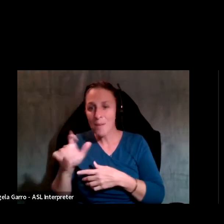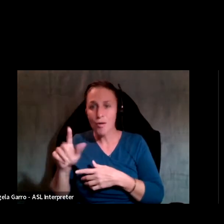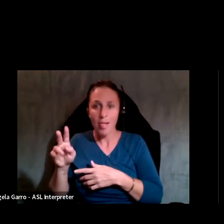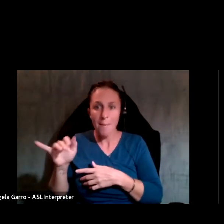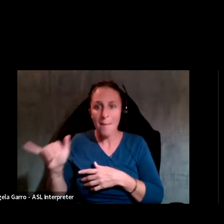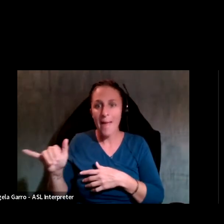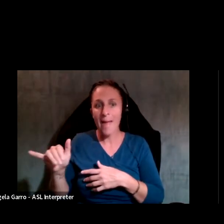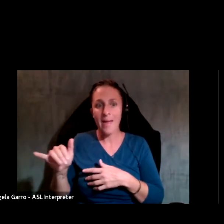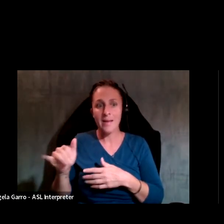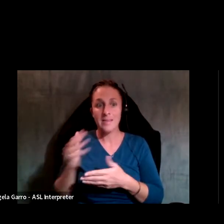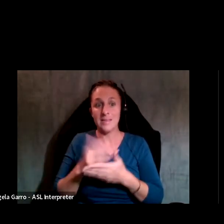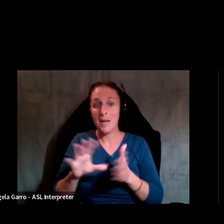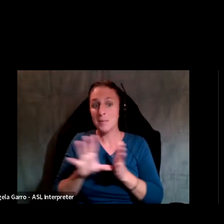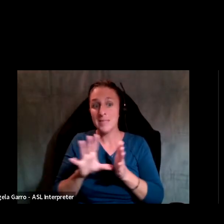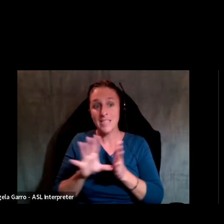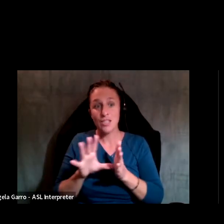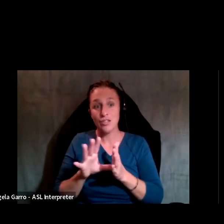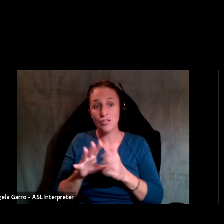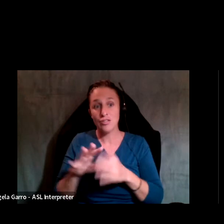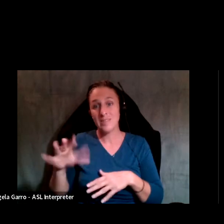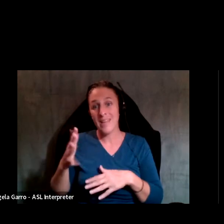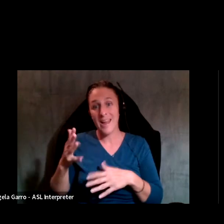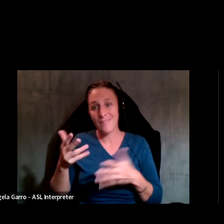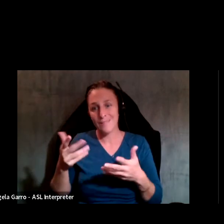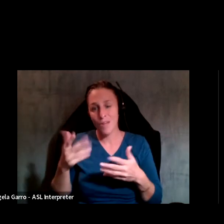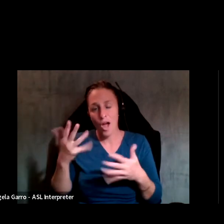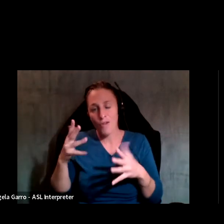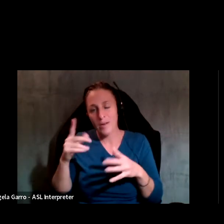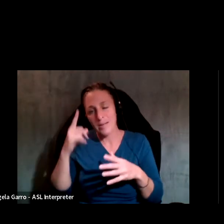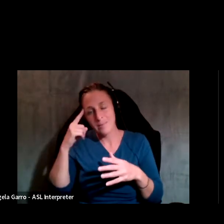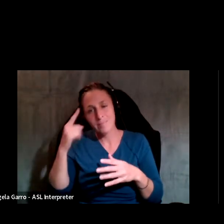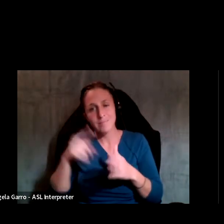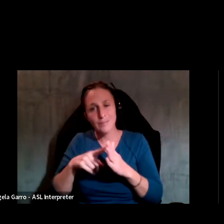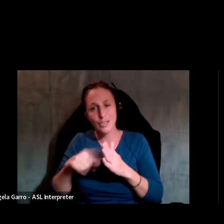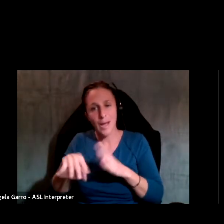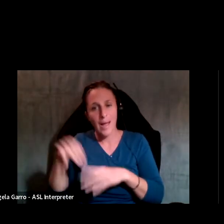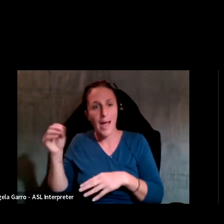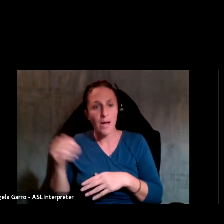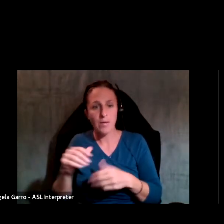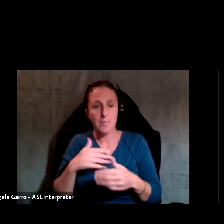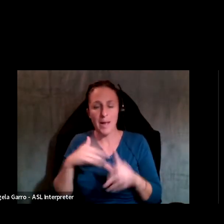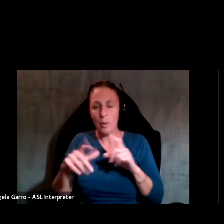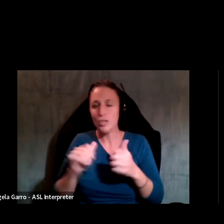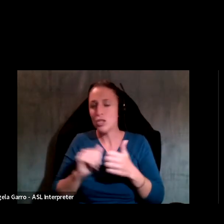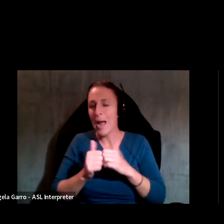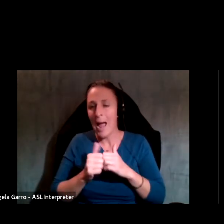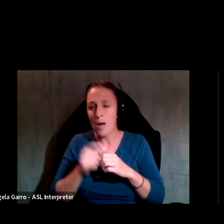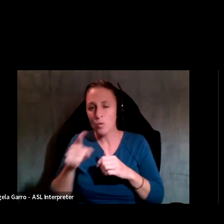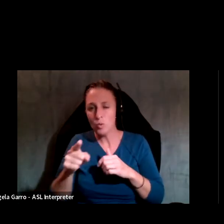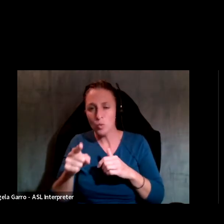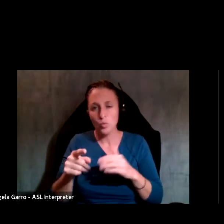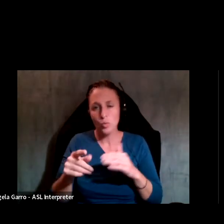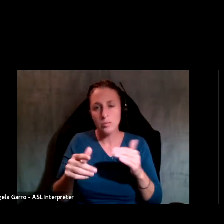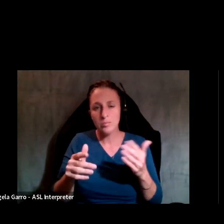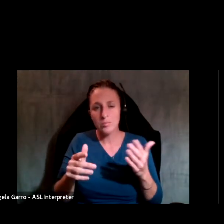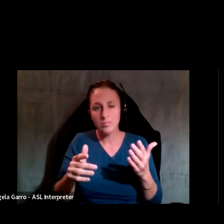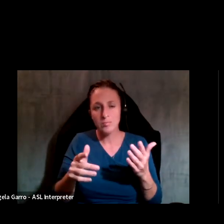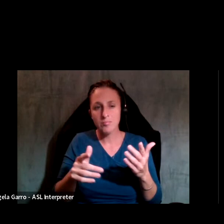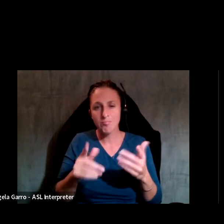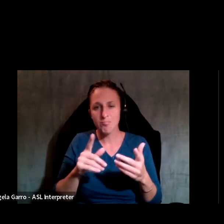some seniors are already kind of checked out. And so my question is, how do you like legitimize, I guess,